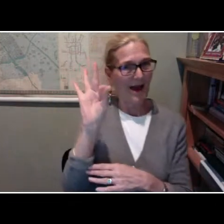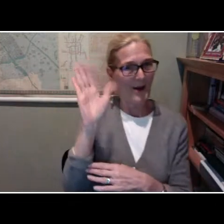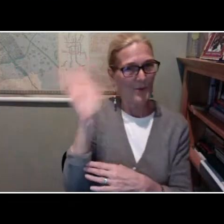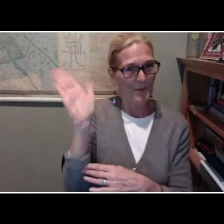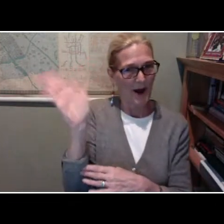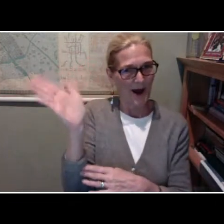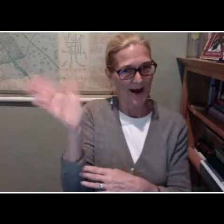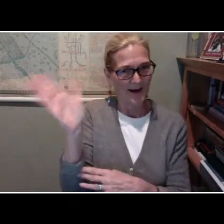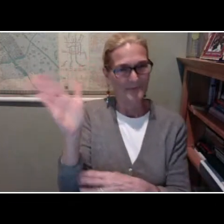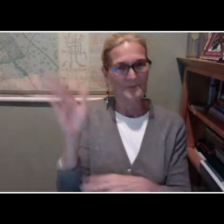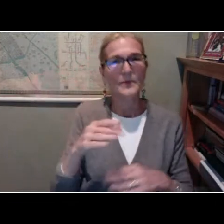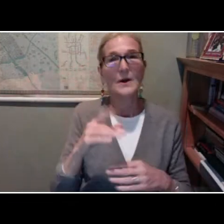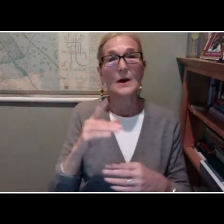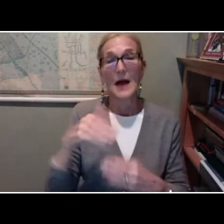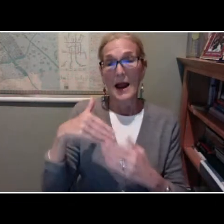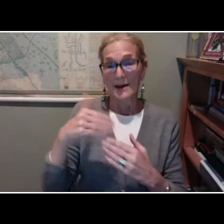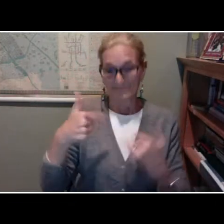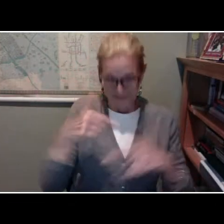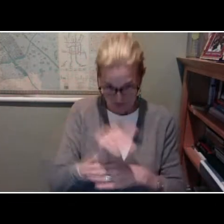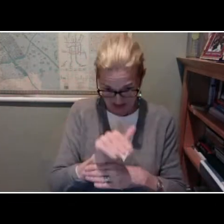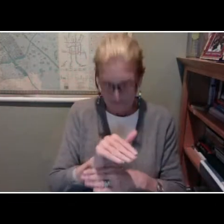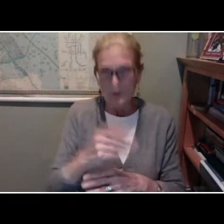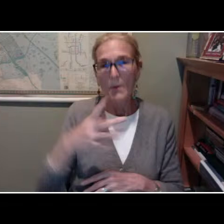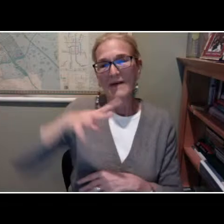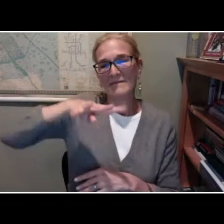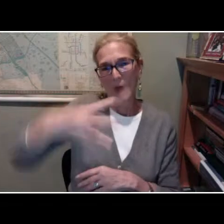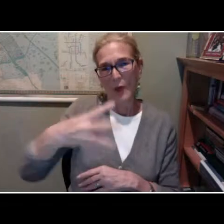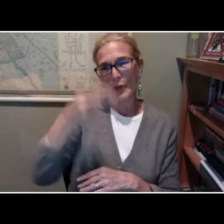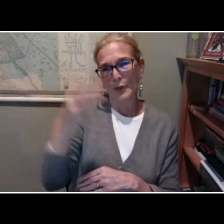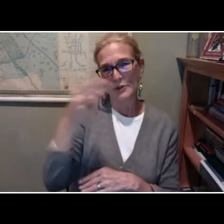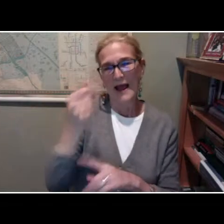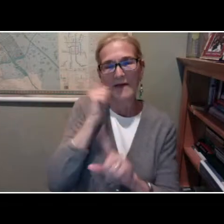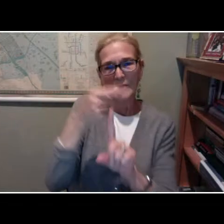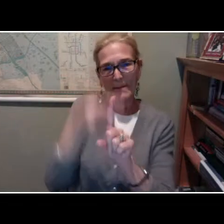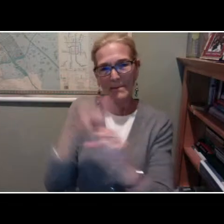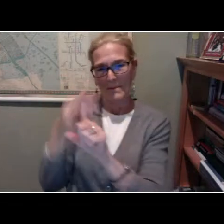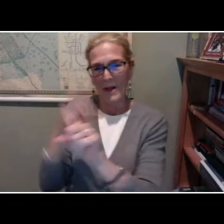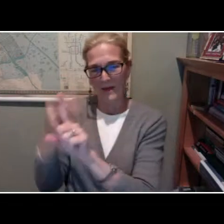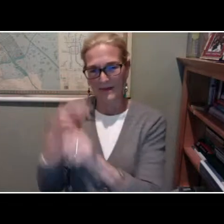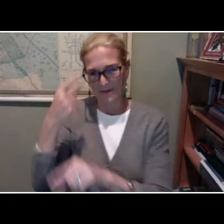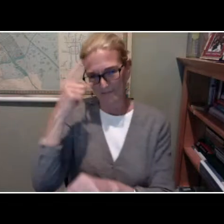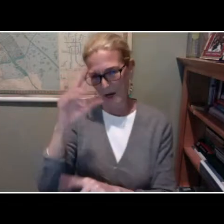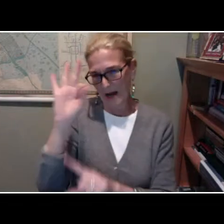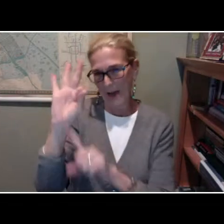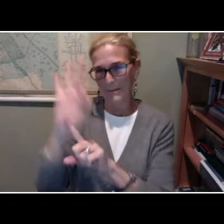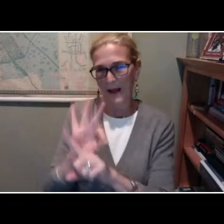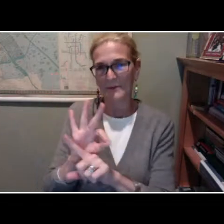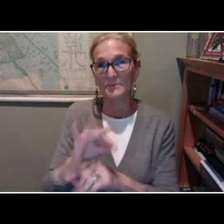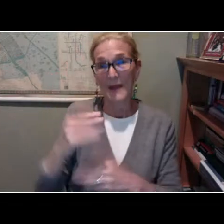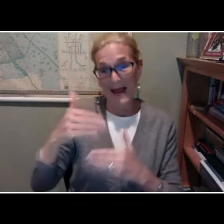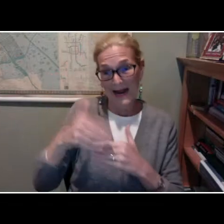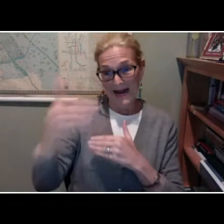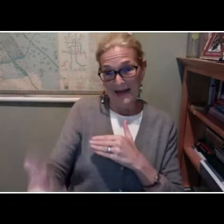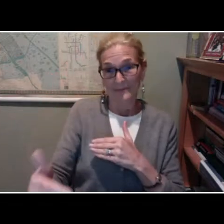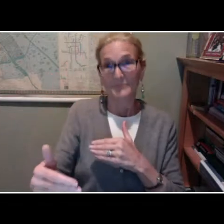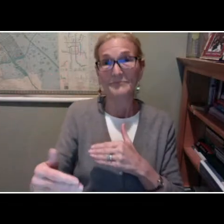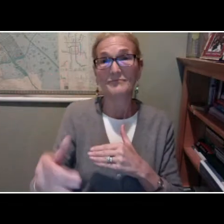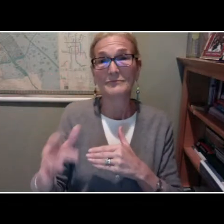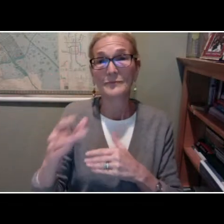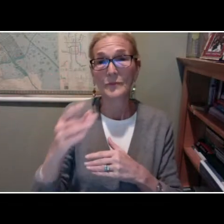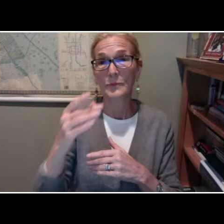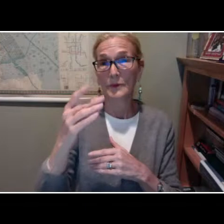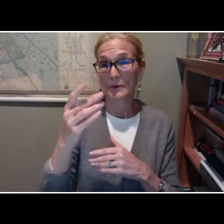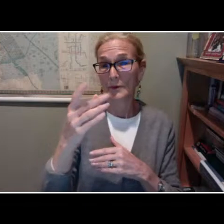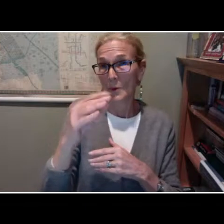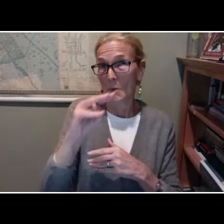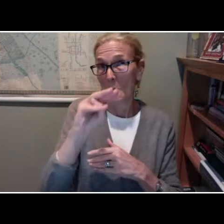Oh, that's right. This is the first of 9 webinars in the California Association for the Deaf webinar series.